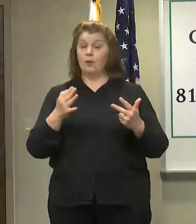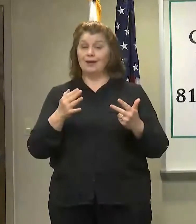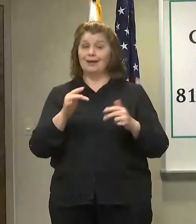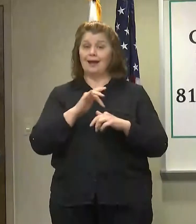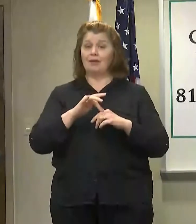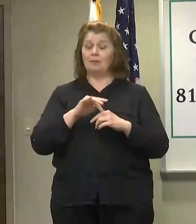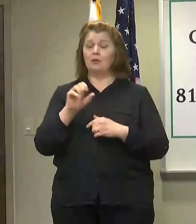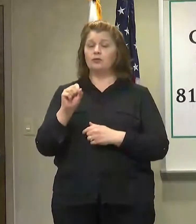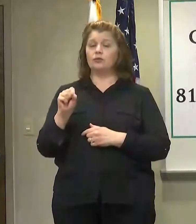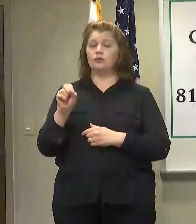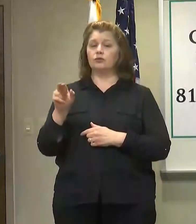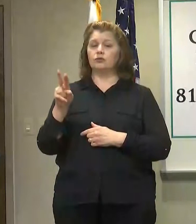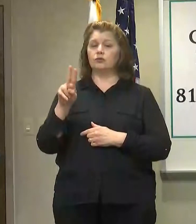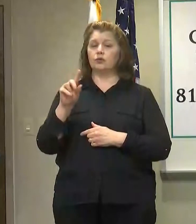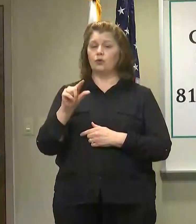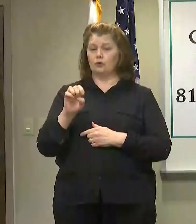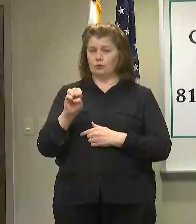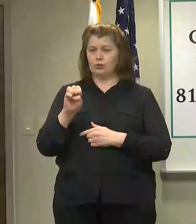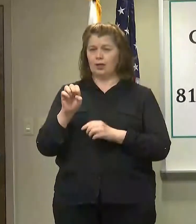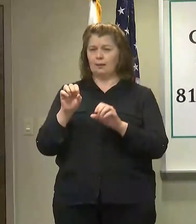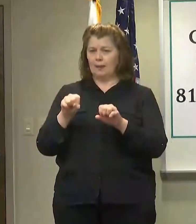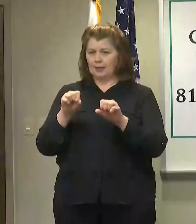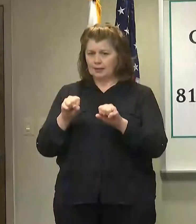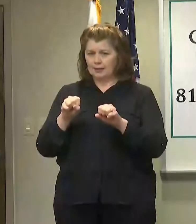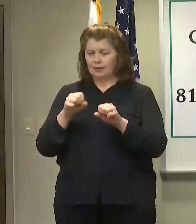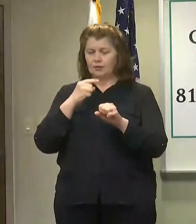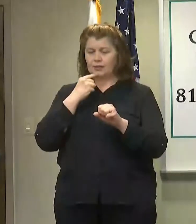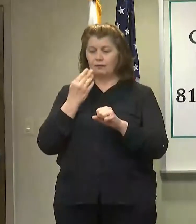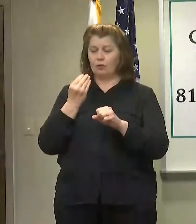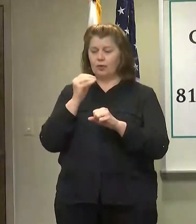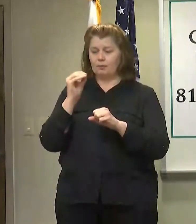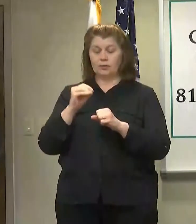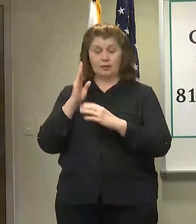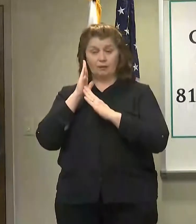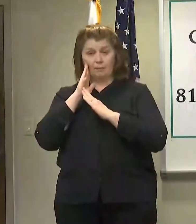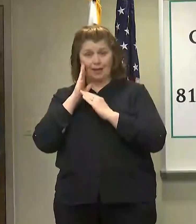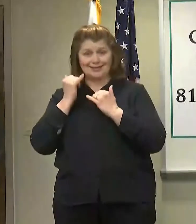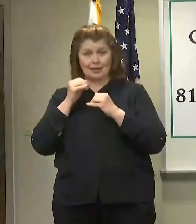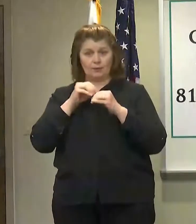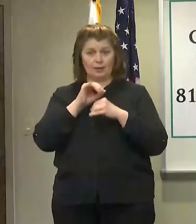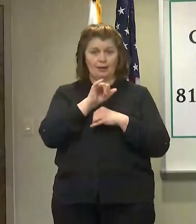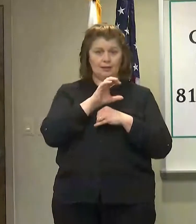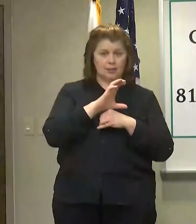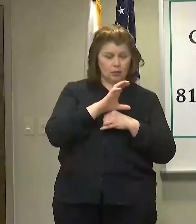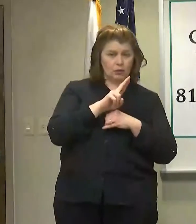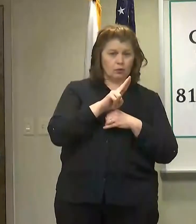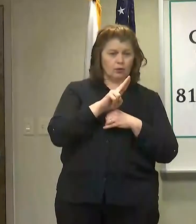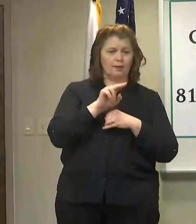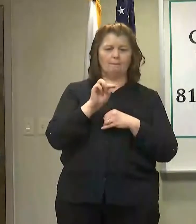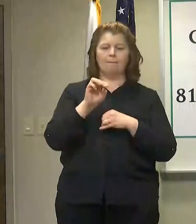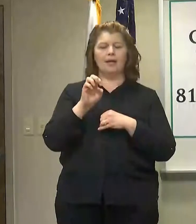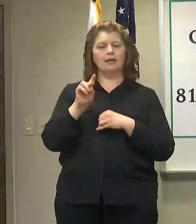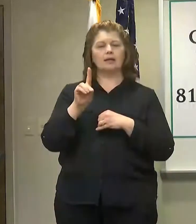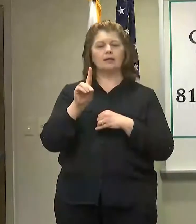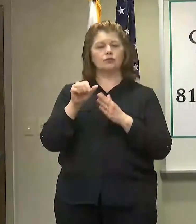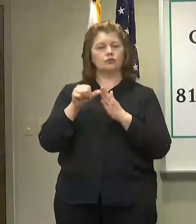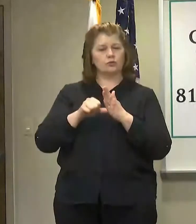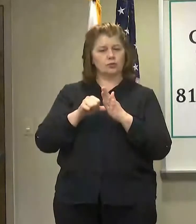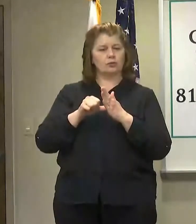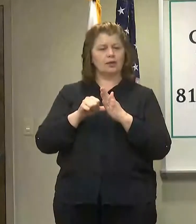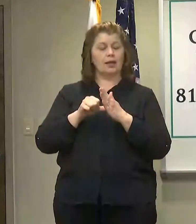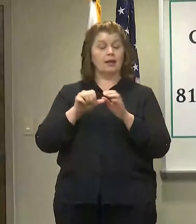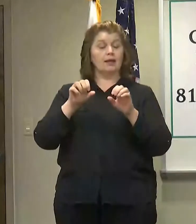surge capacity. A minimum, they're saying now 14% of our beds in the ICUs and medical surgical and the availability